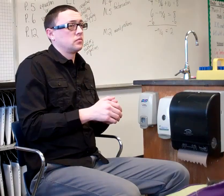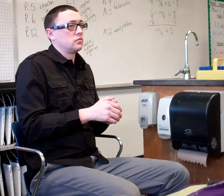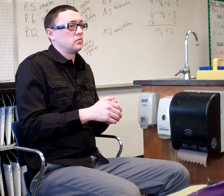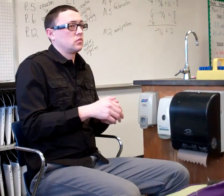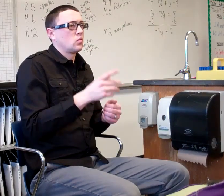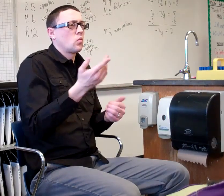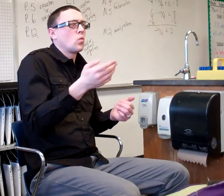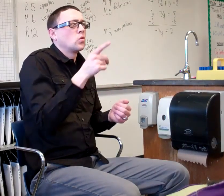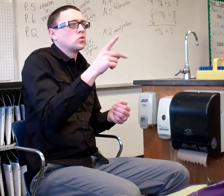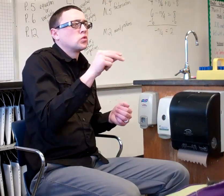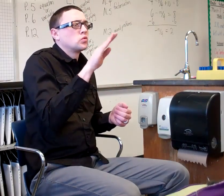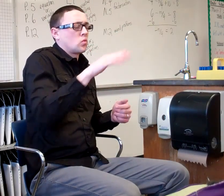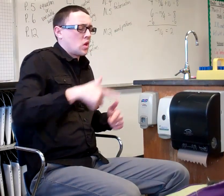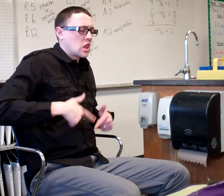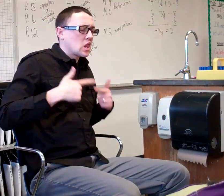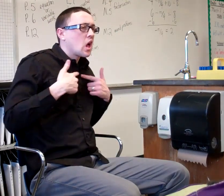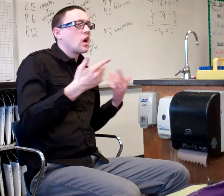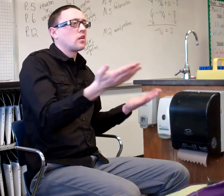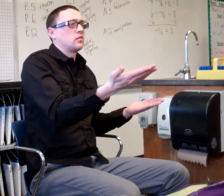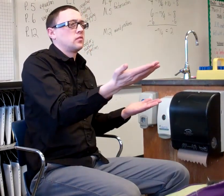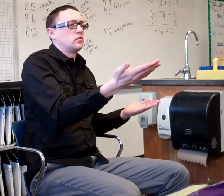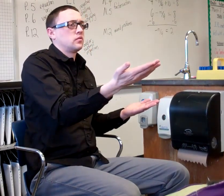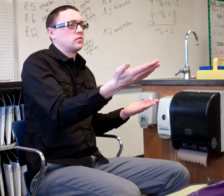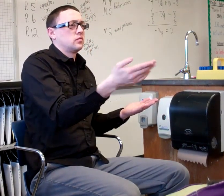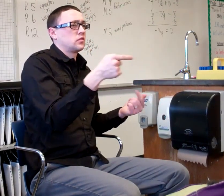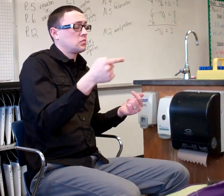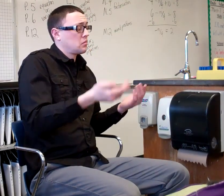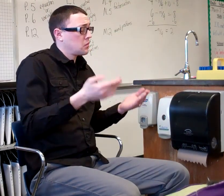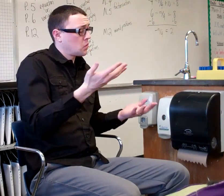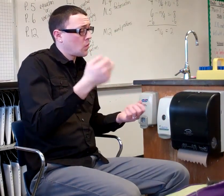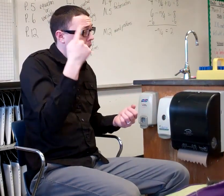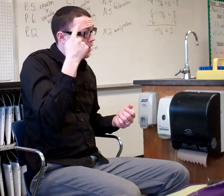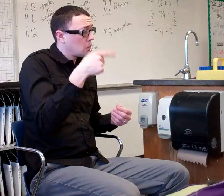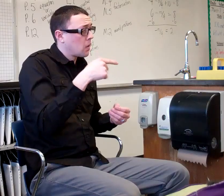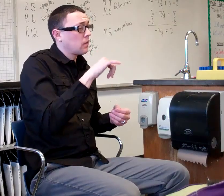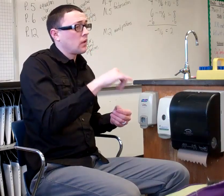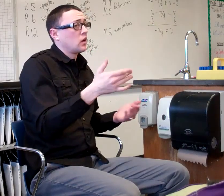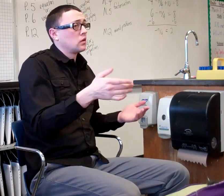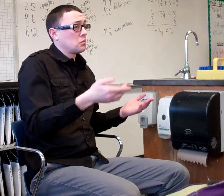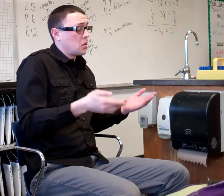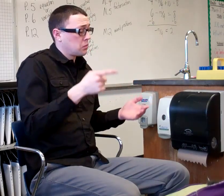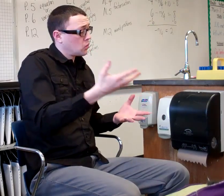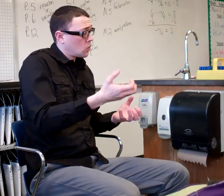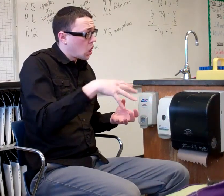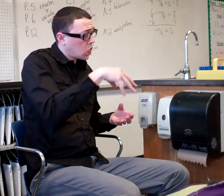Might want to think about it. Might want to learn something.